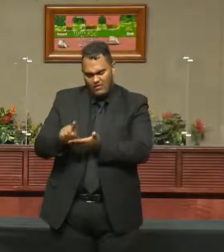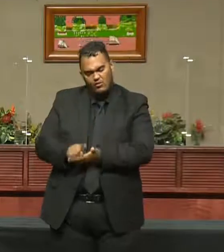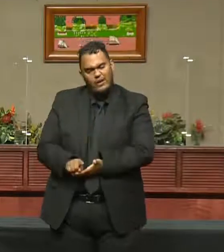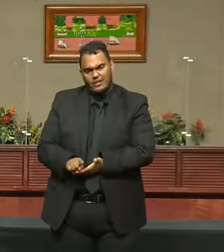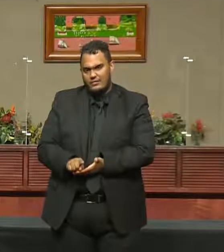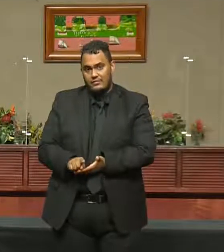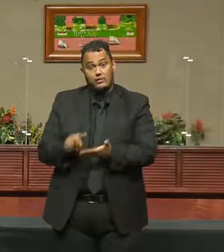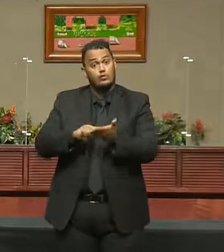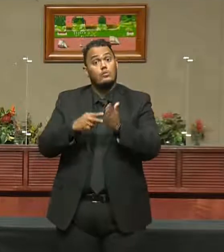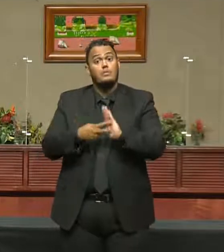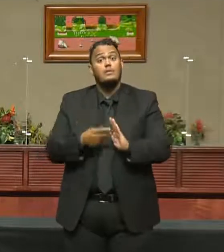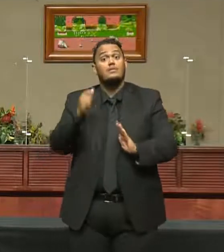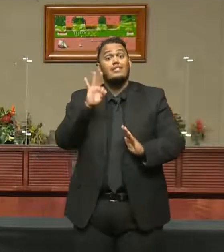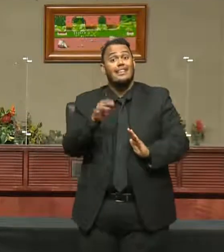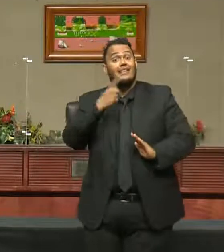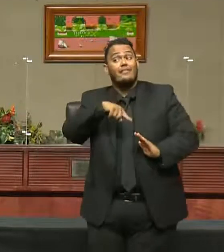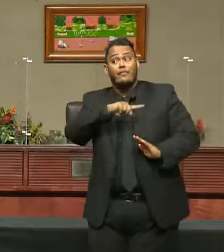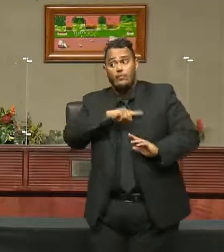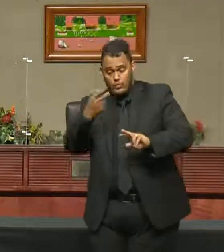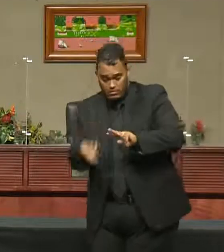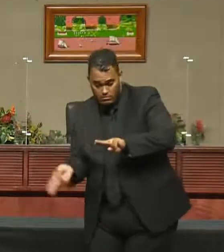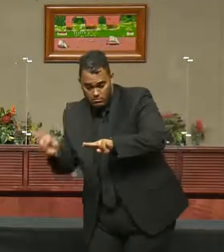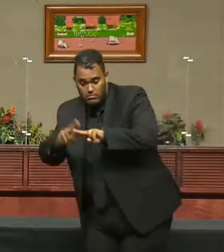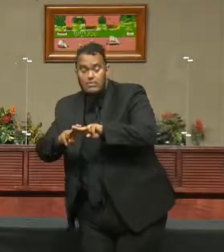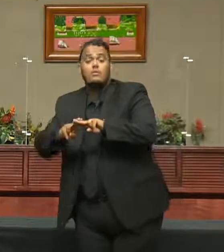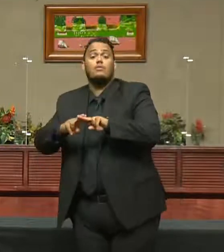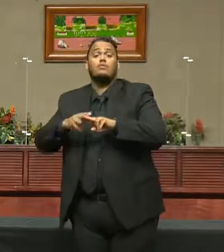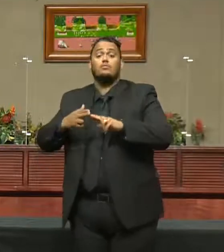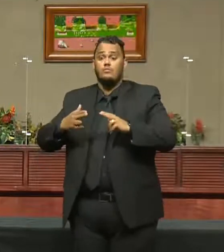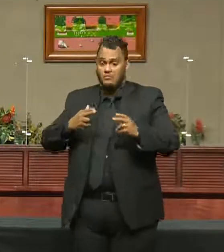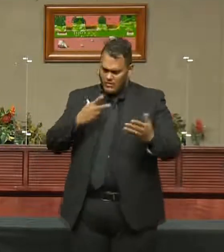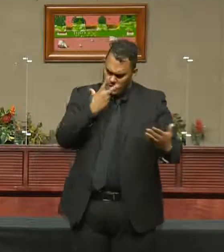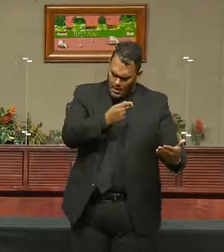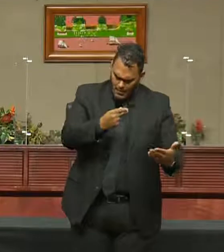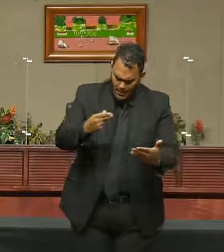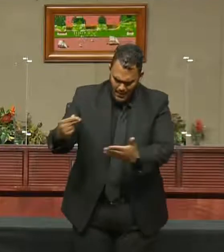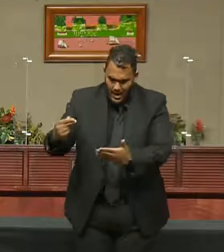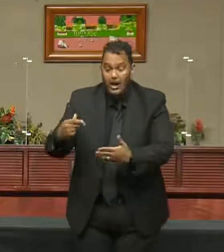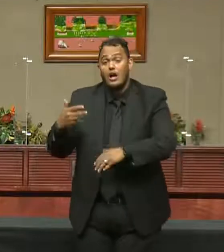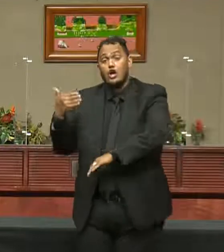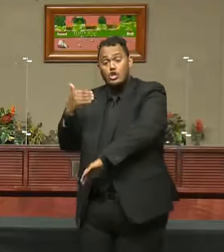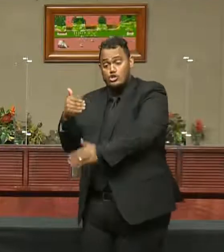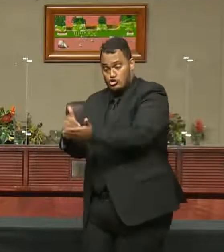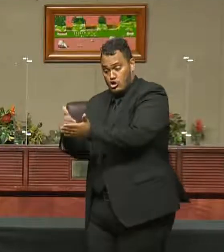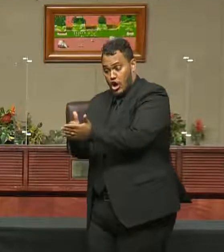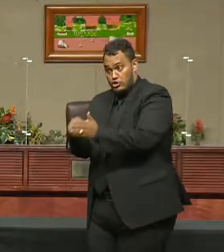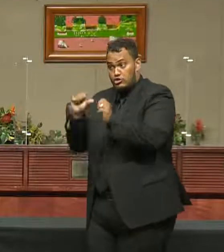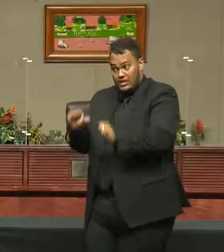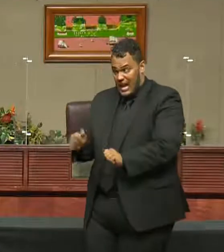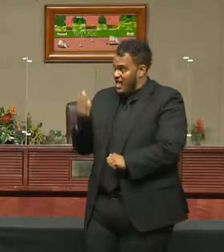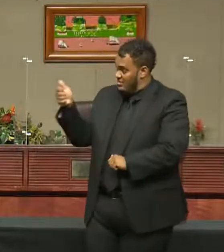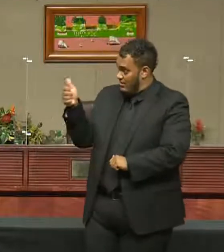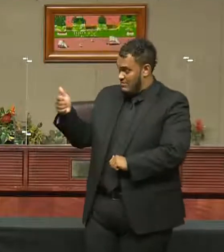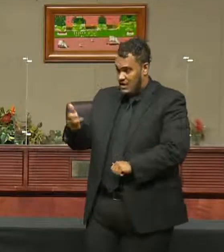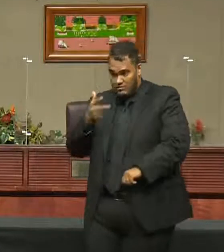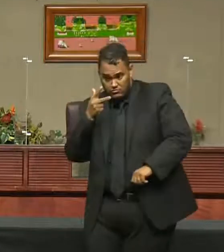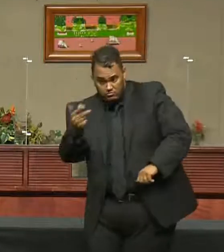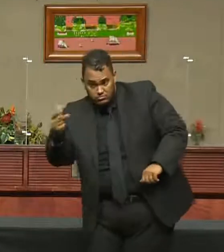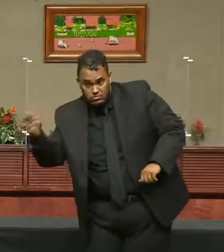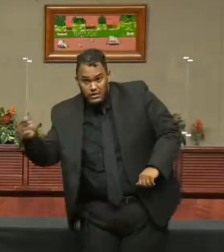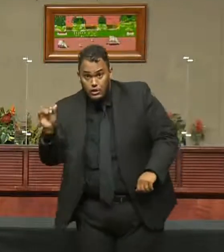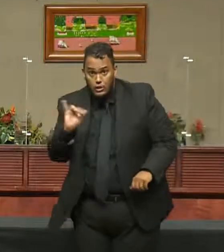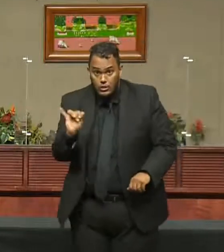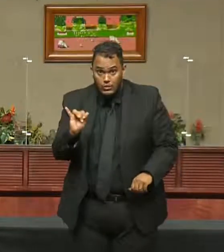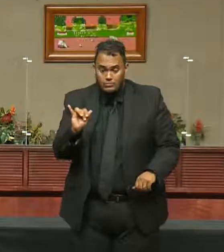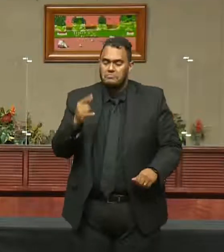care, and if doctors can pre-order the vaccine for the number of patients that they want to give it to, so I think that is going to explode